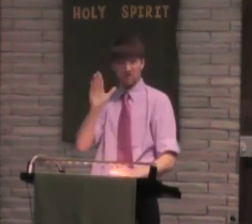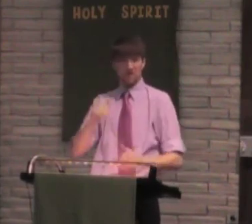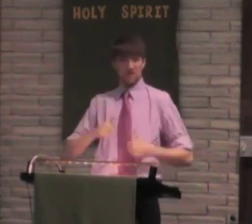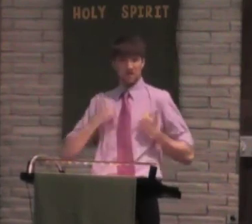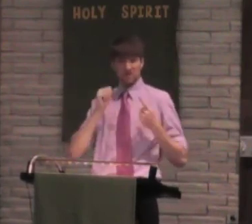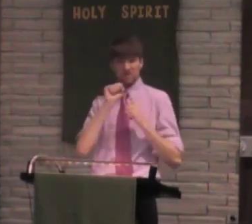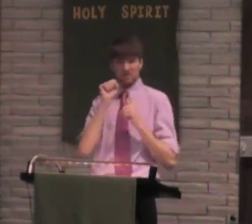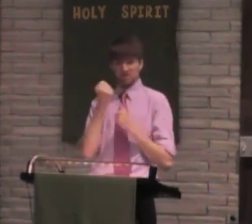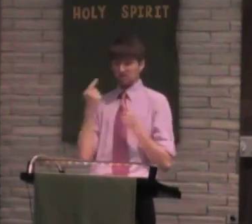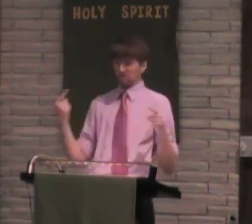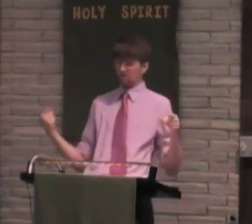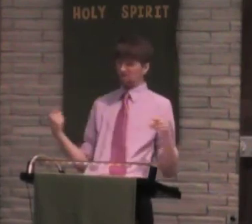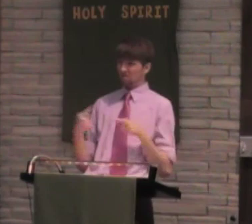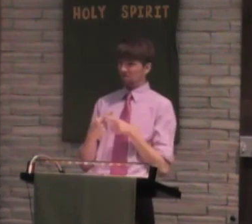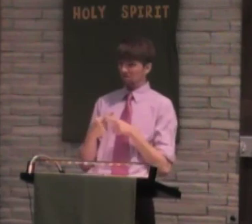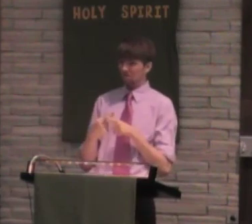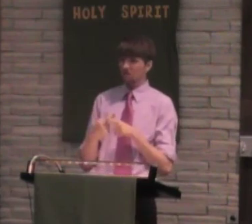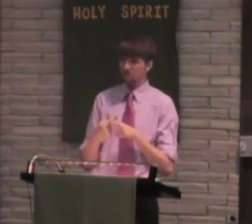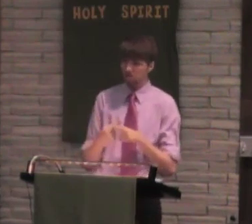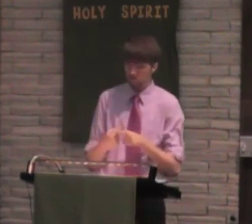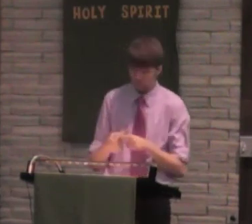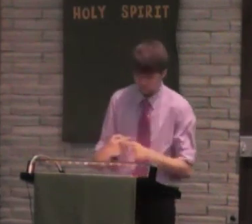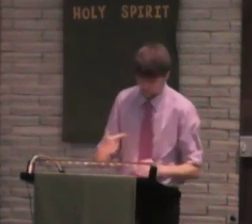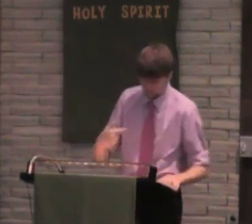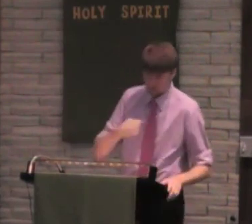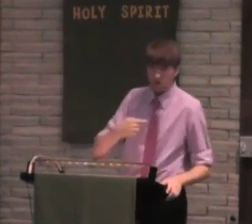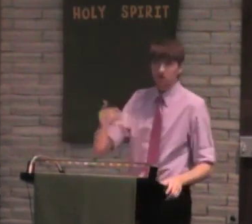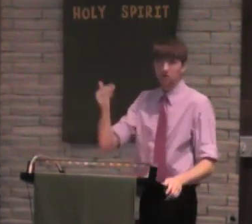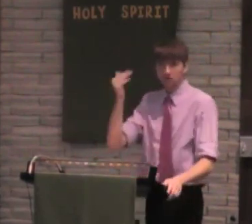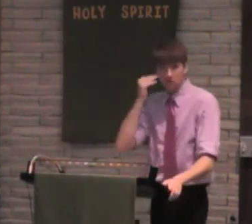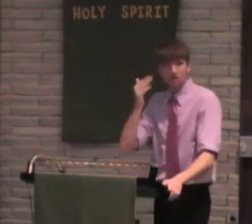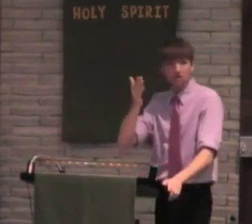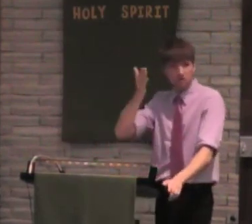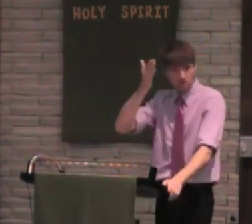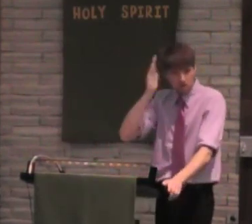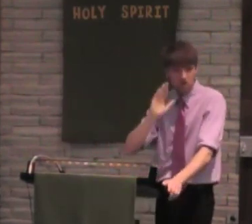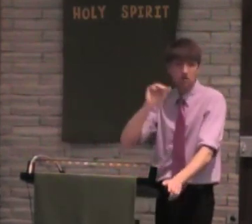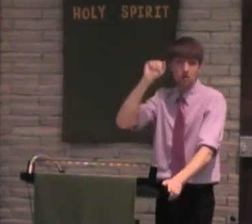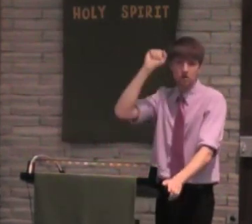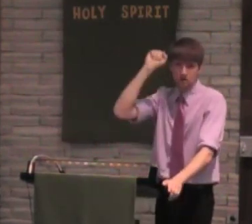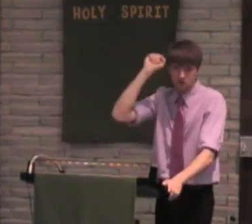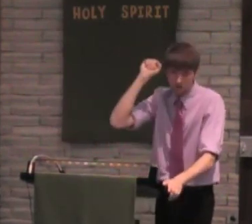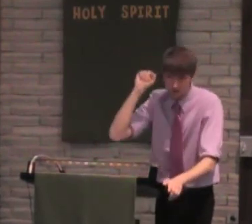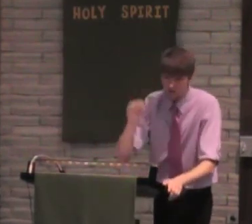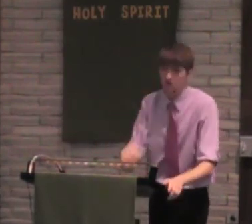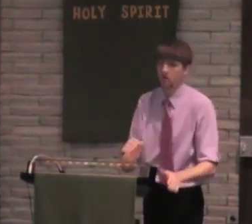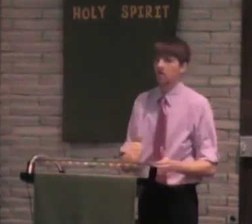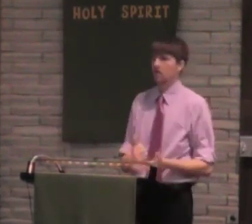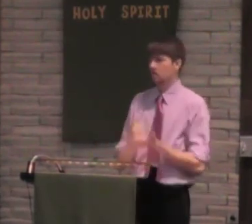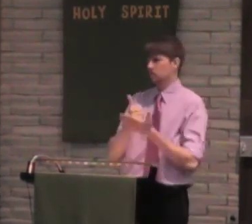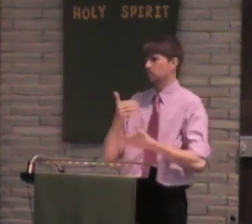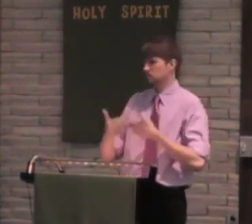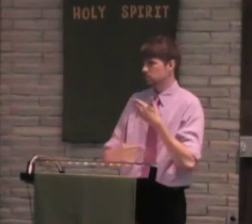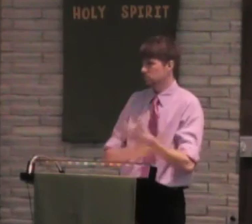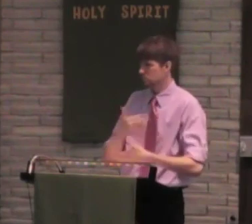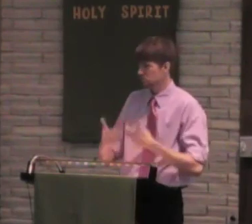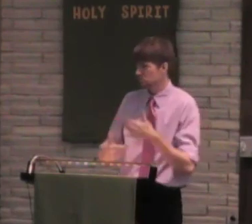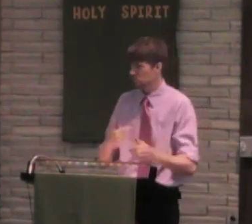seems impossible because of your life situations and maybe conflicts you have. But know that God